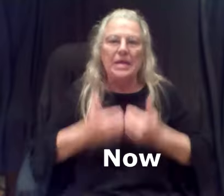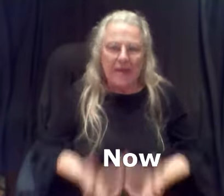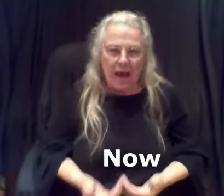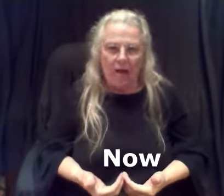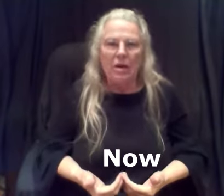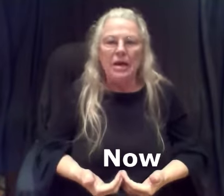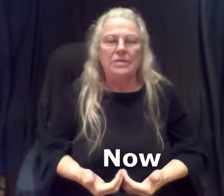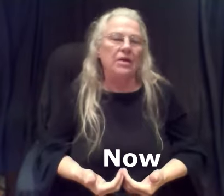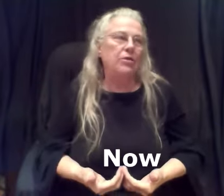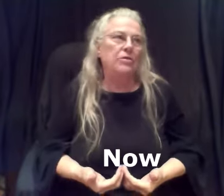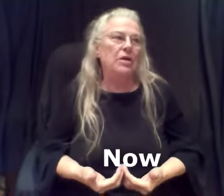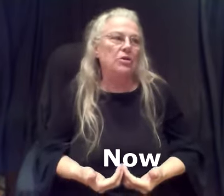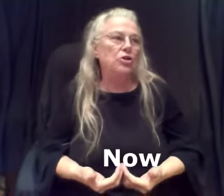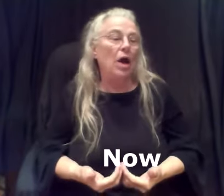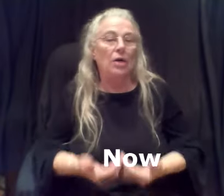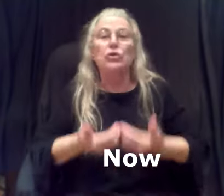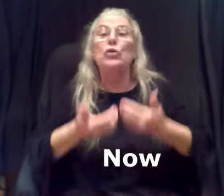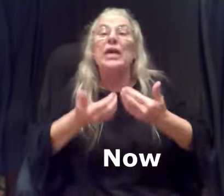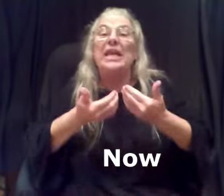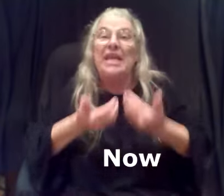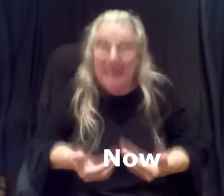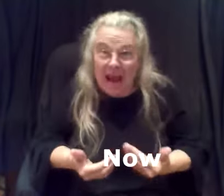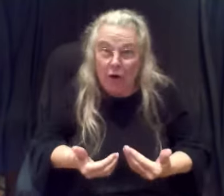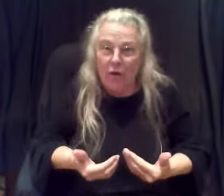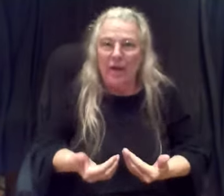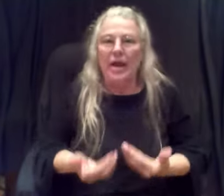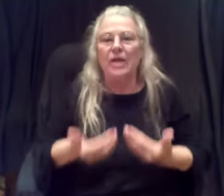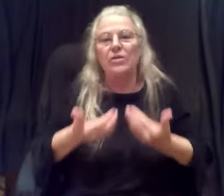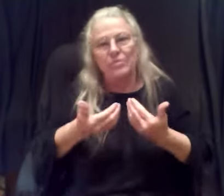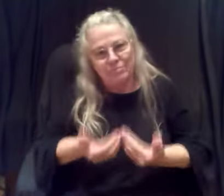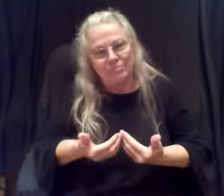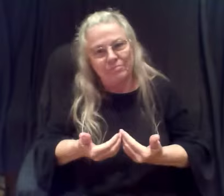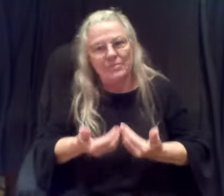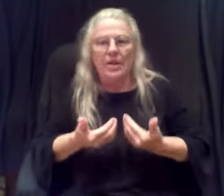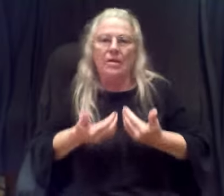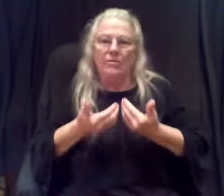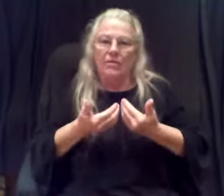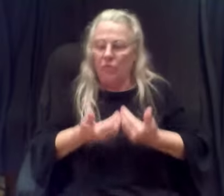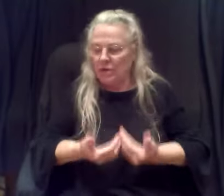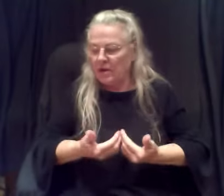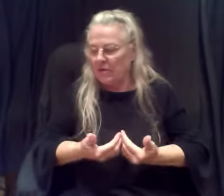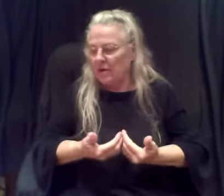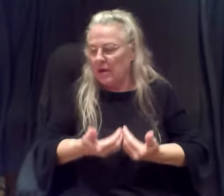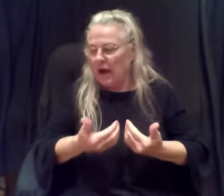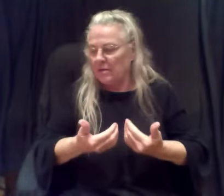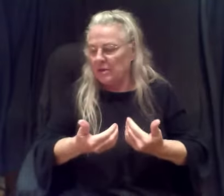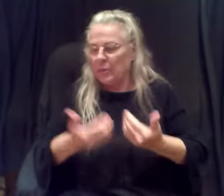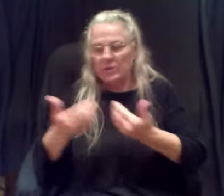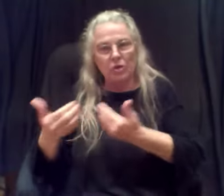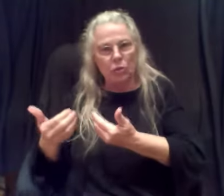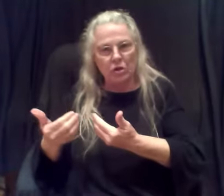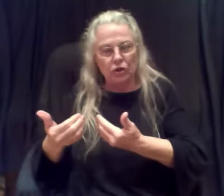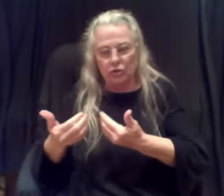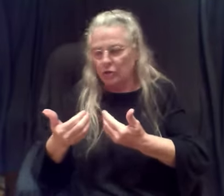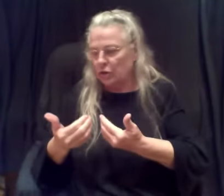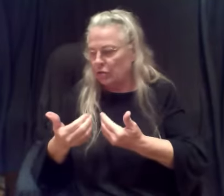Now, it's like you tell a child, do it now, and the force of it depends on what you're